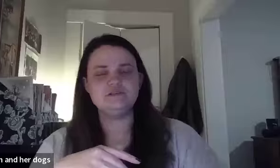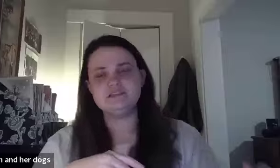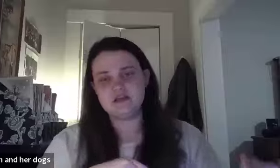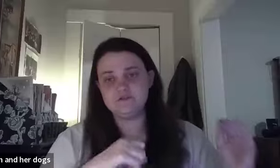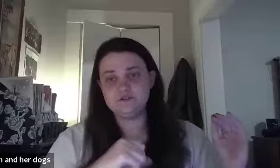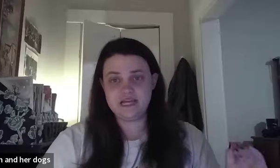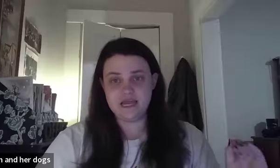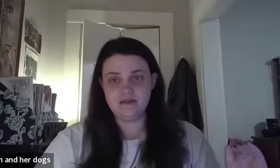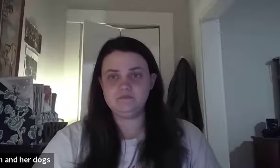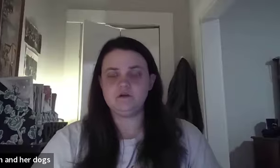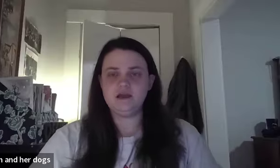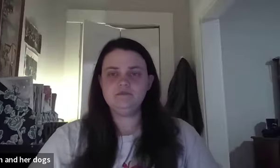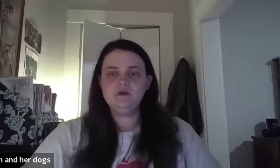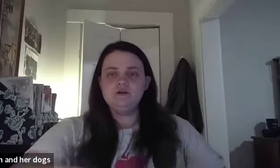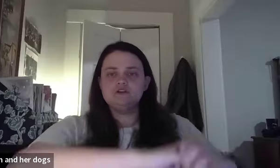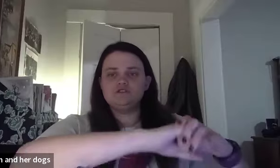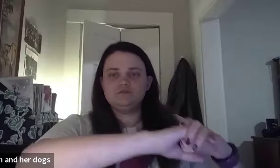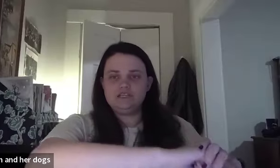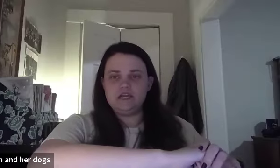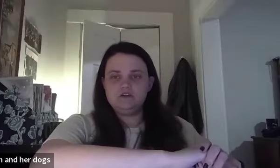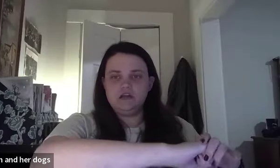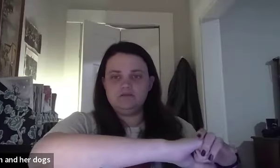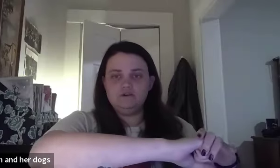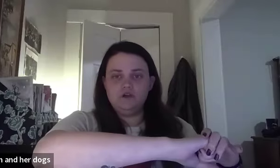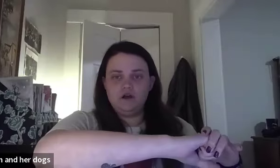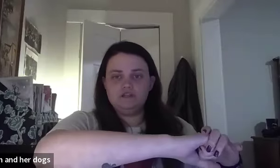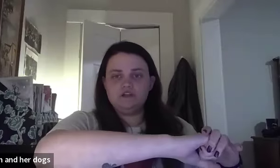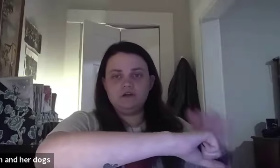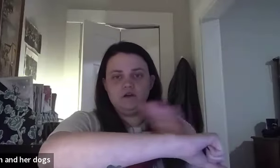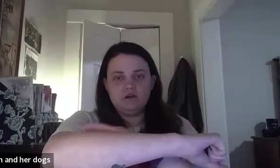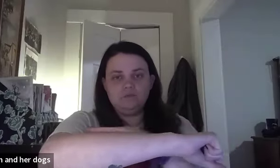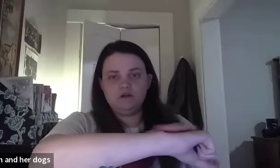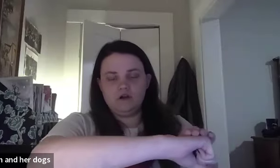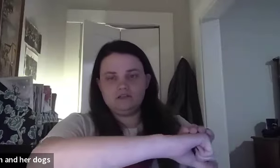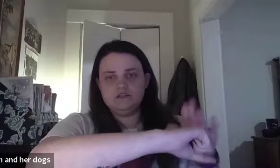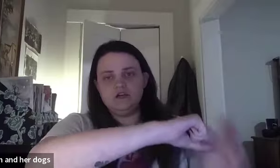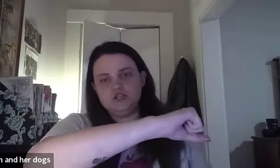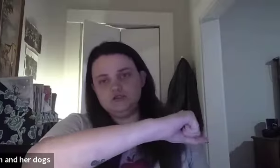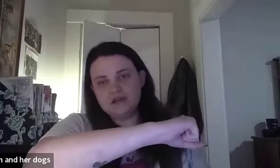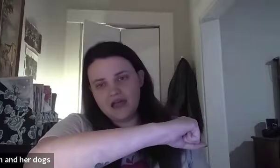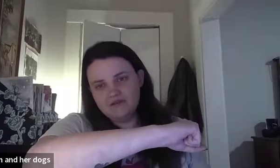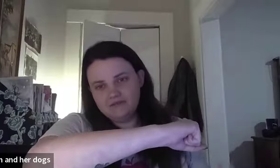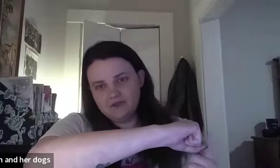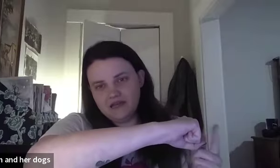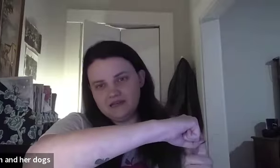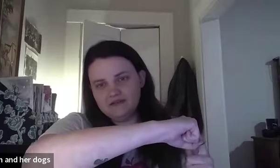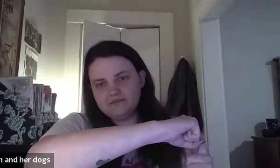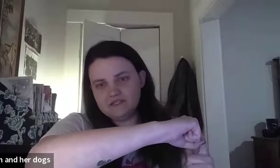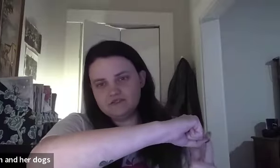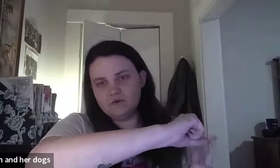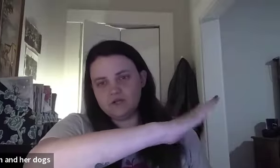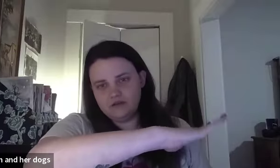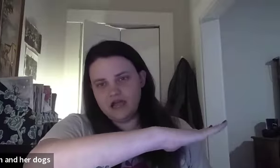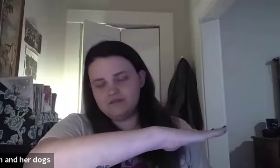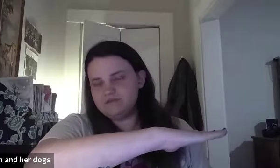the sign for day, all right? So for day, you're going to have your non-dominant arm across. You can have your hand in a fist or you can have it